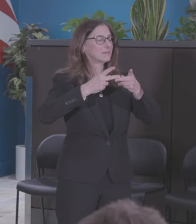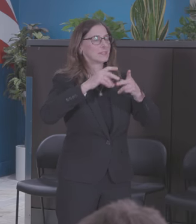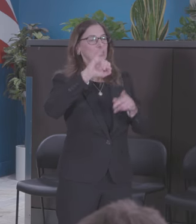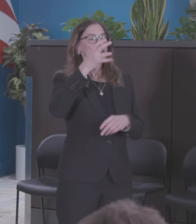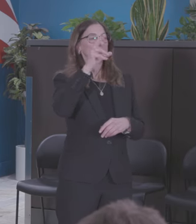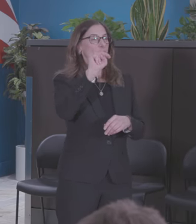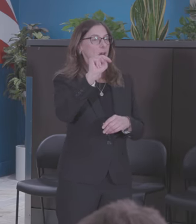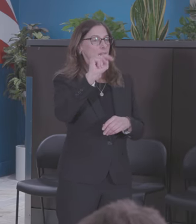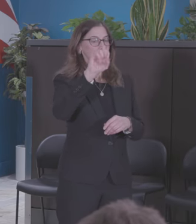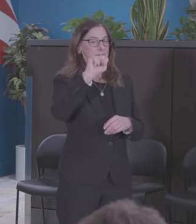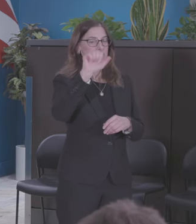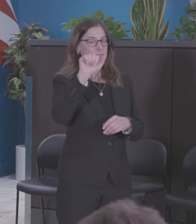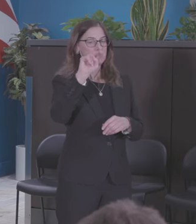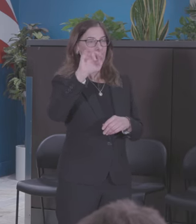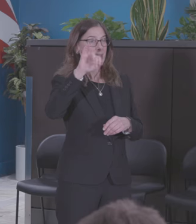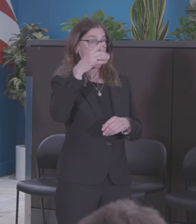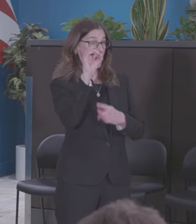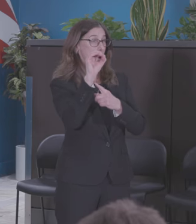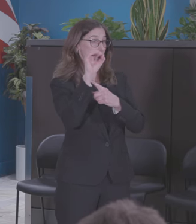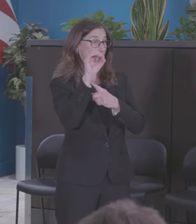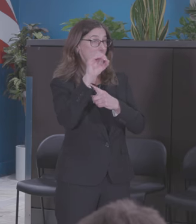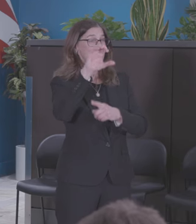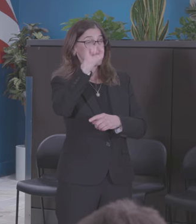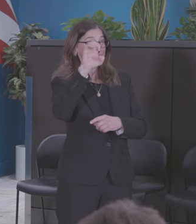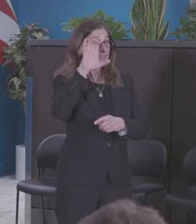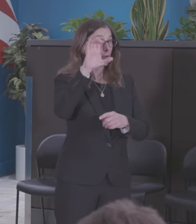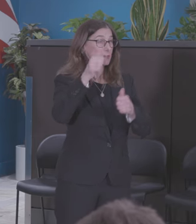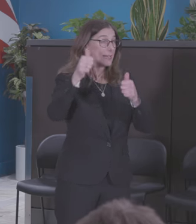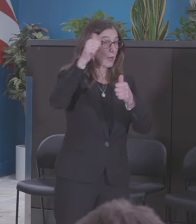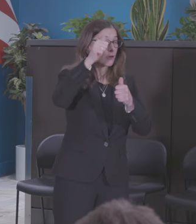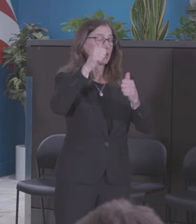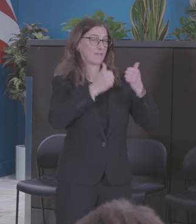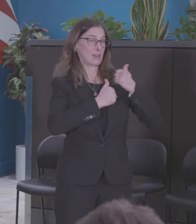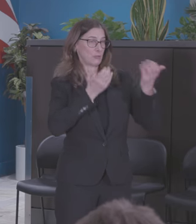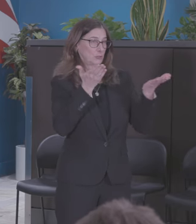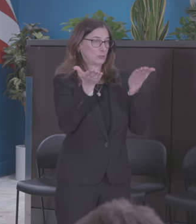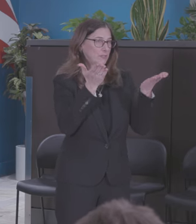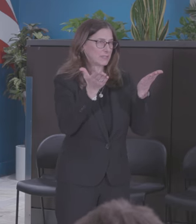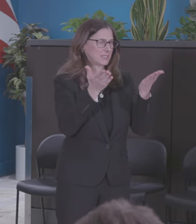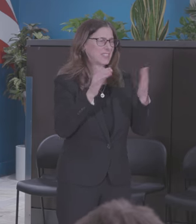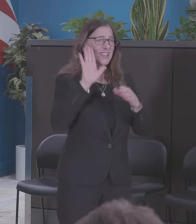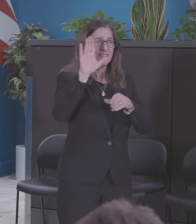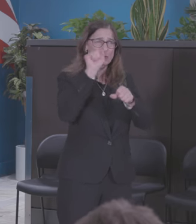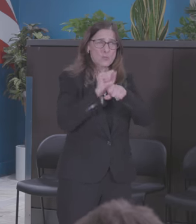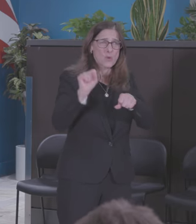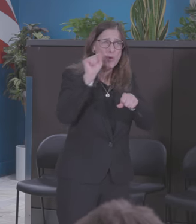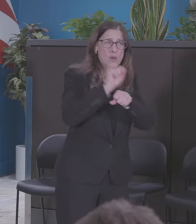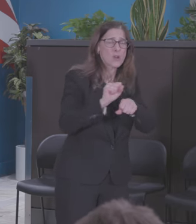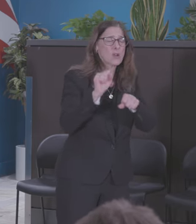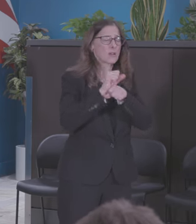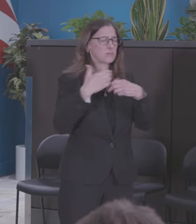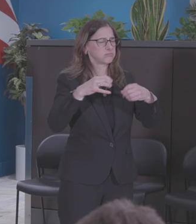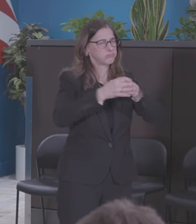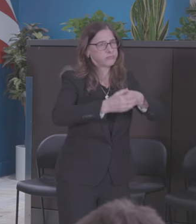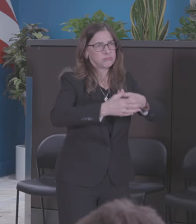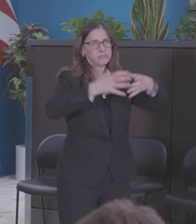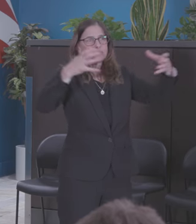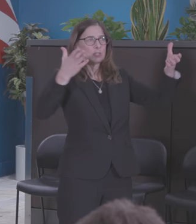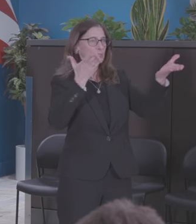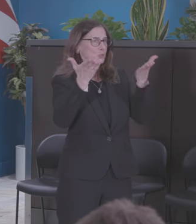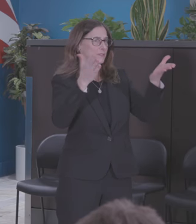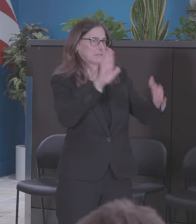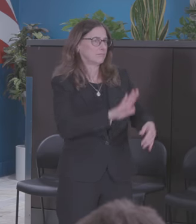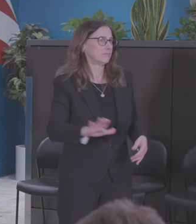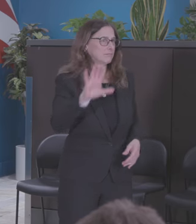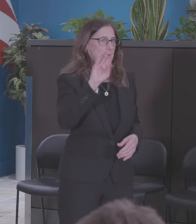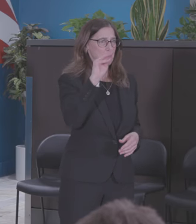with his passion and his brilliance, expanded veteran engagement and worked to improve services statewide. With help from our